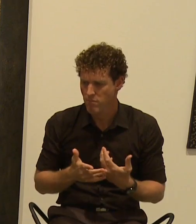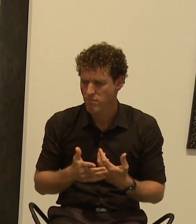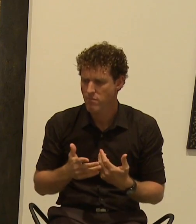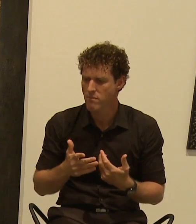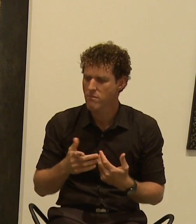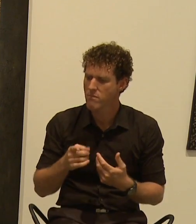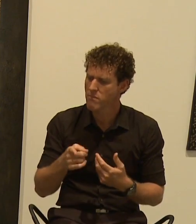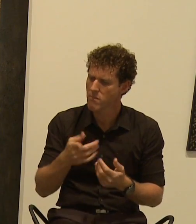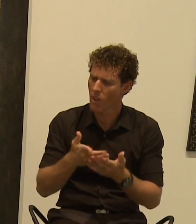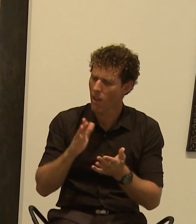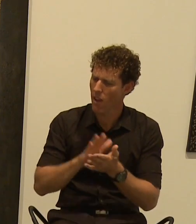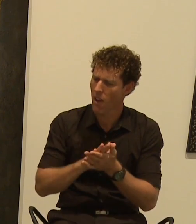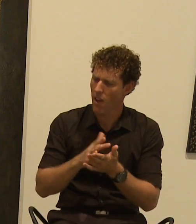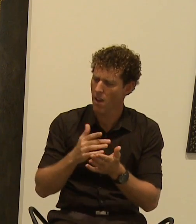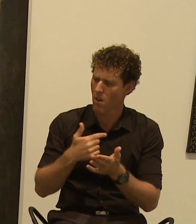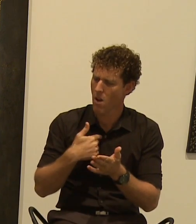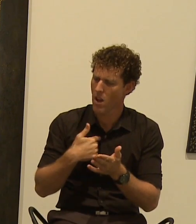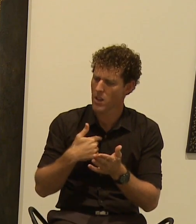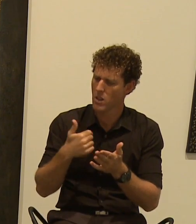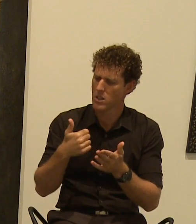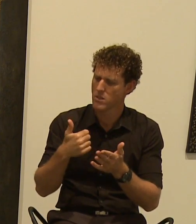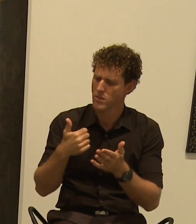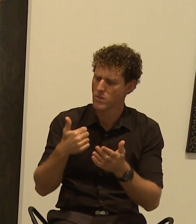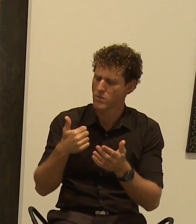it was a way of